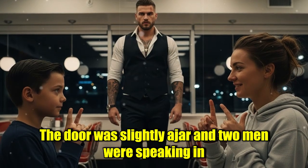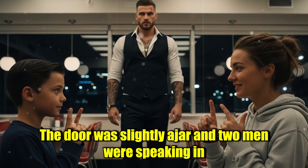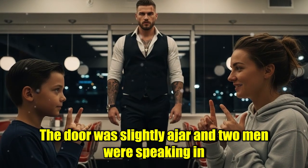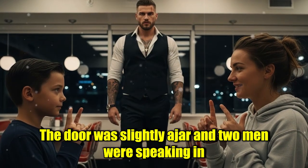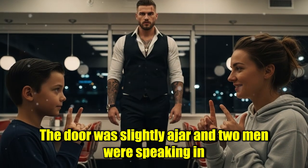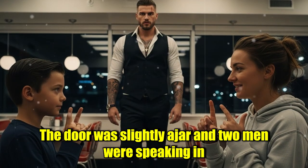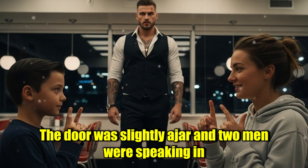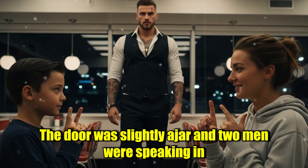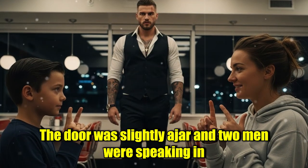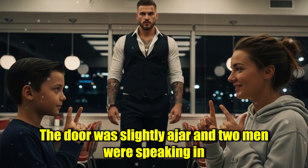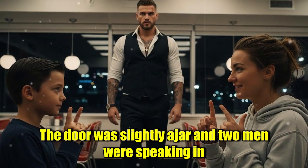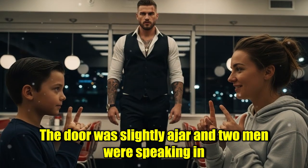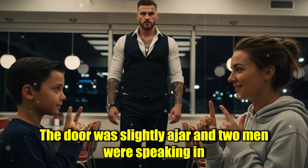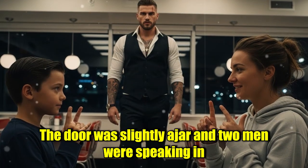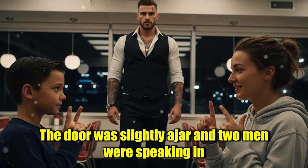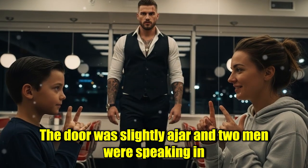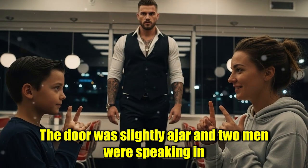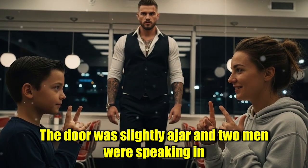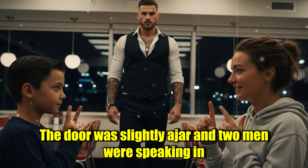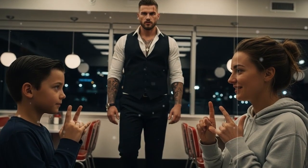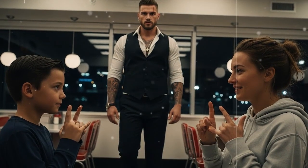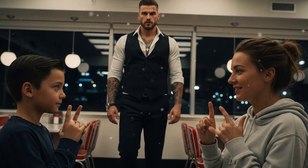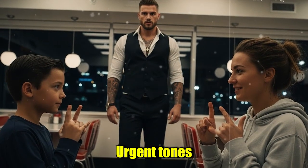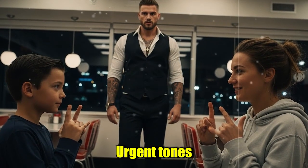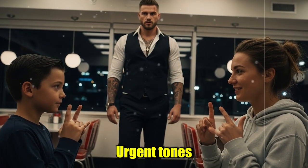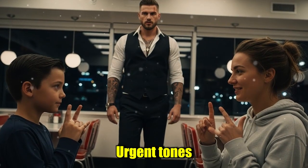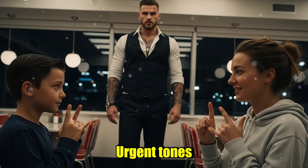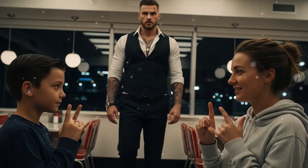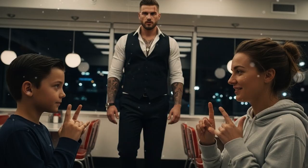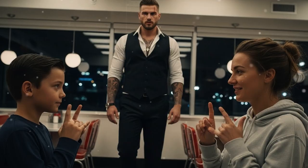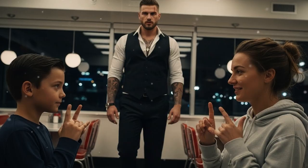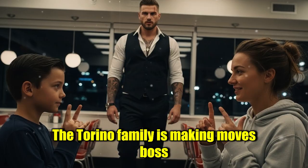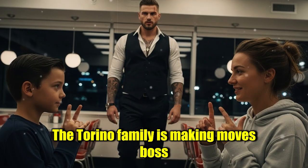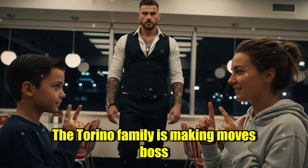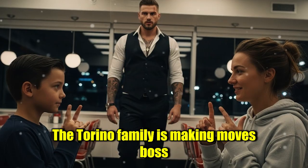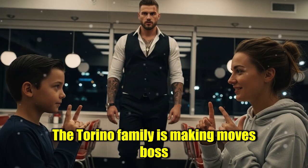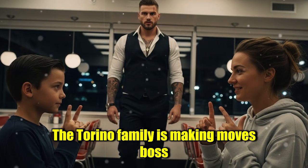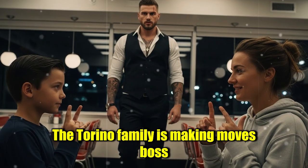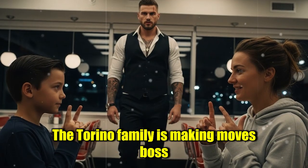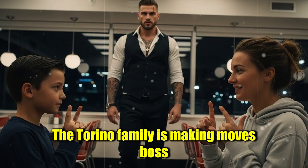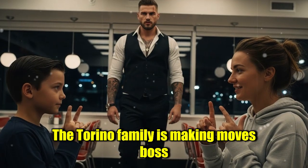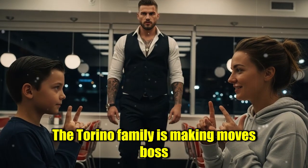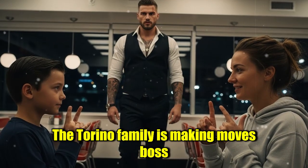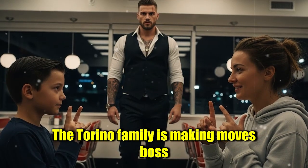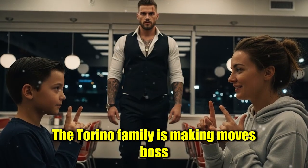was slightly ajar, and 2 men were speaking in hushed, urgent tones. "The Torino family is making moves,